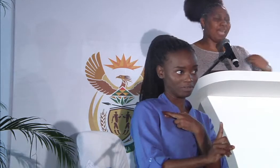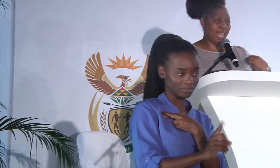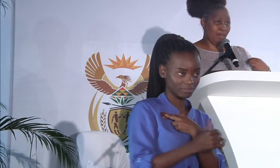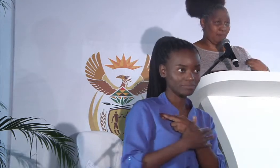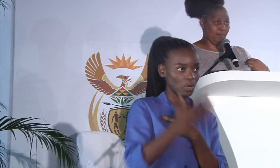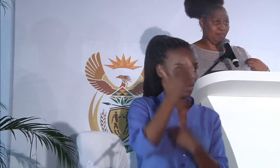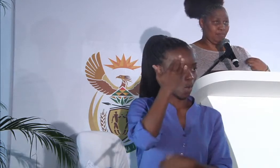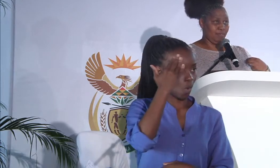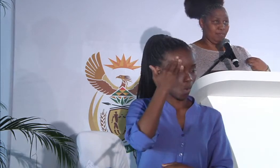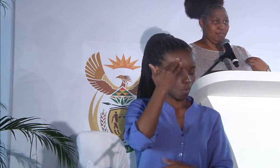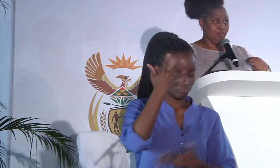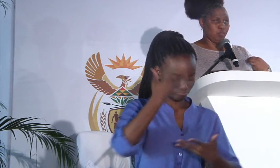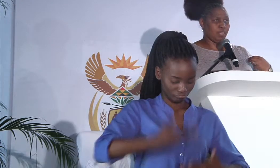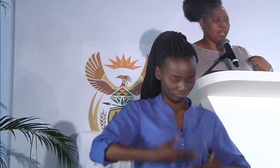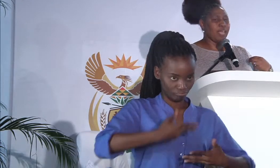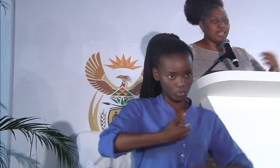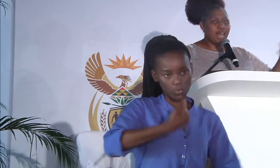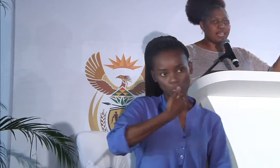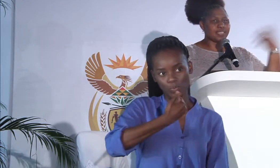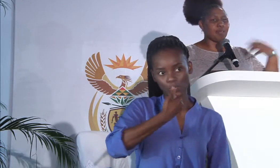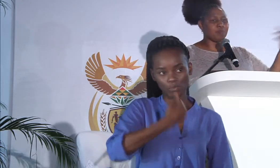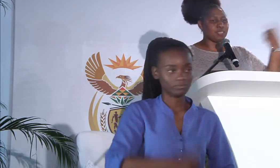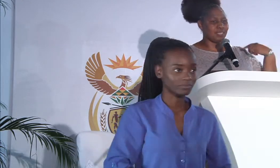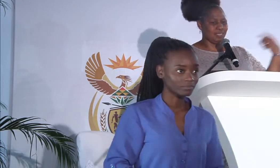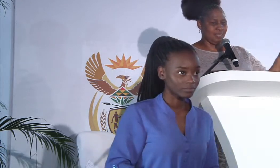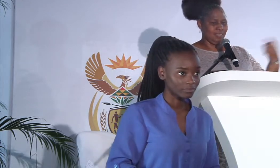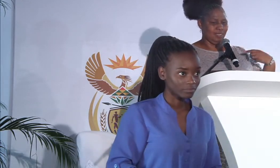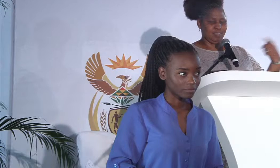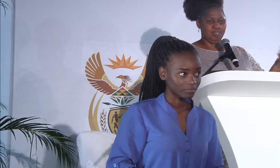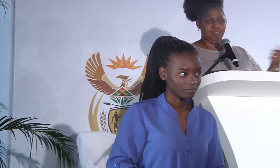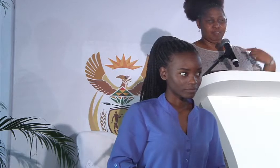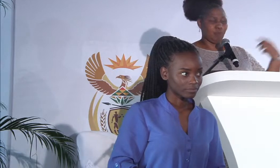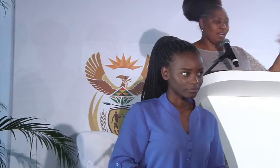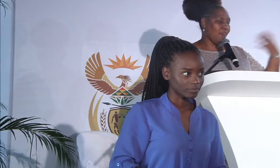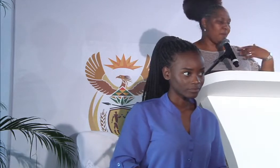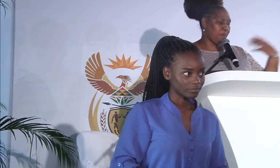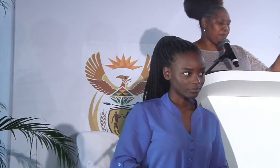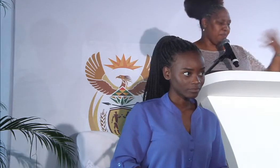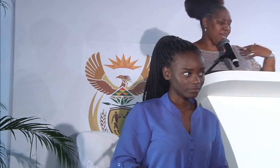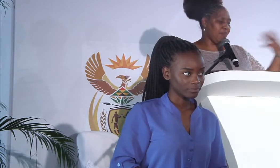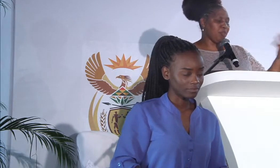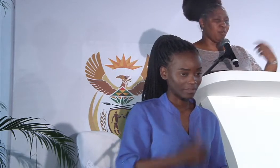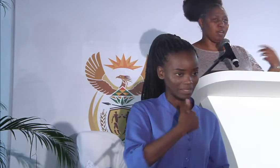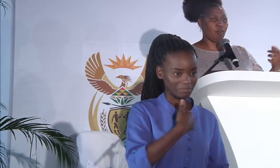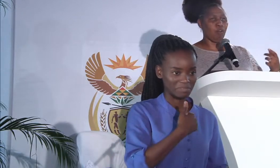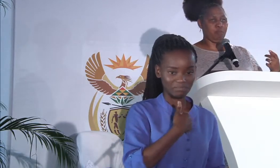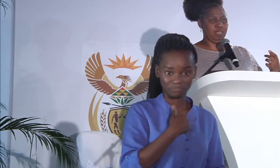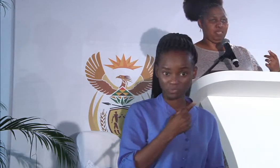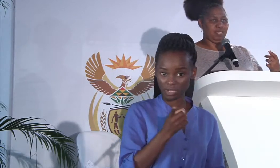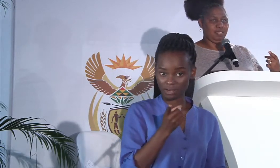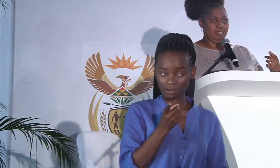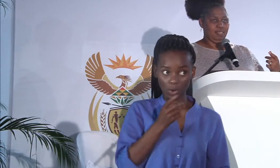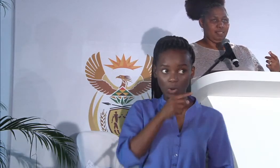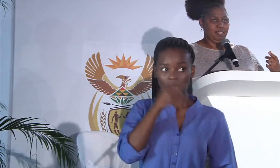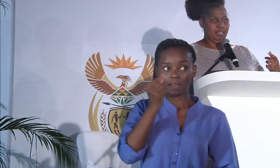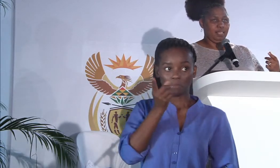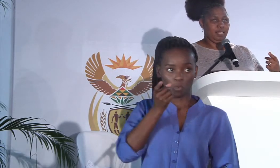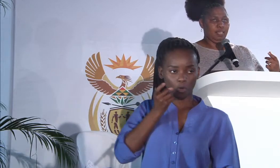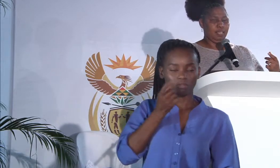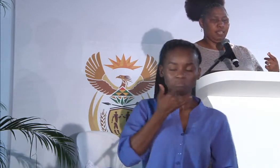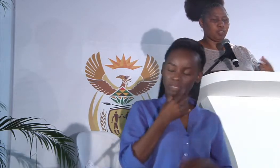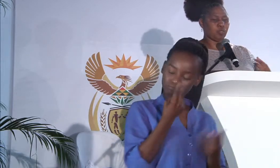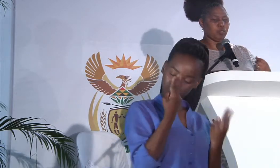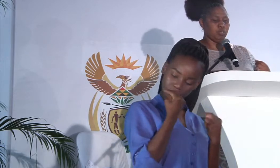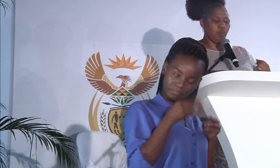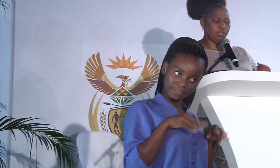I am, so that I can accept whatever name you're going to call me.